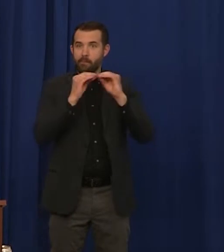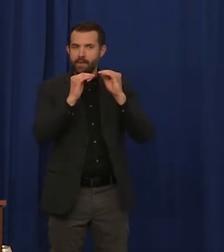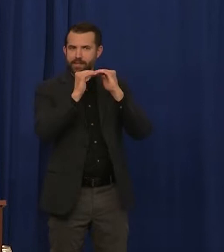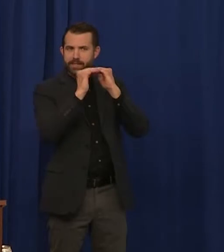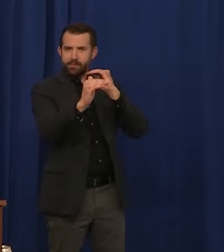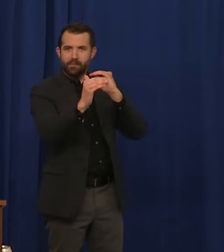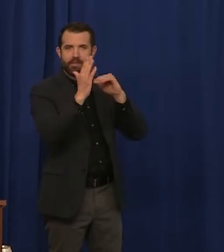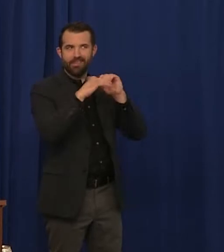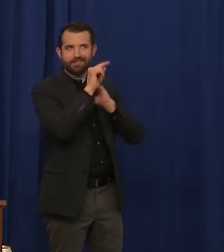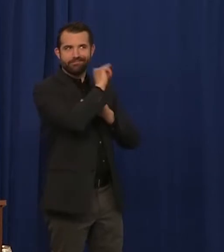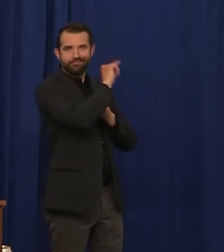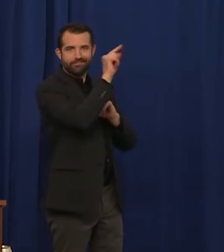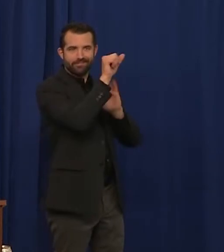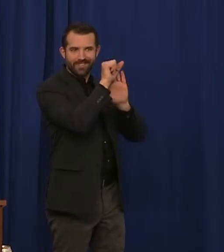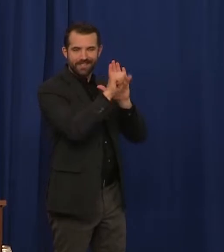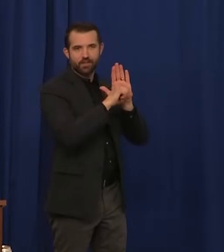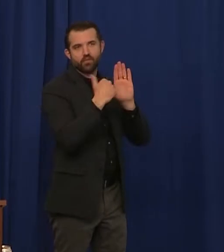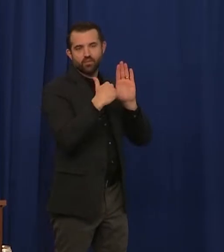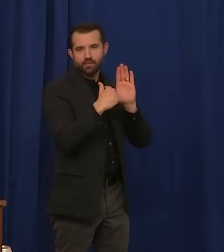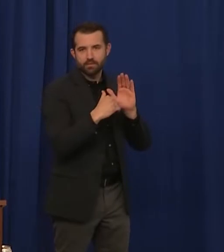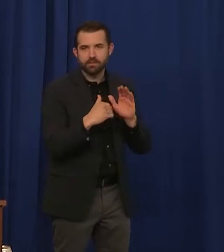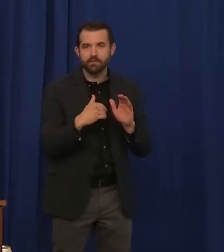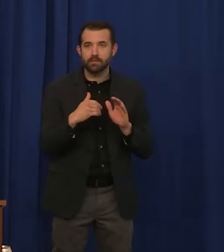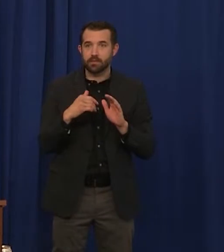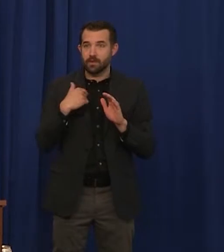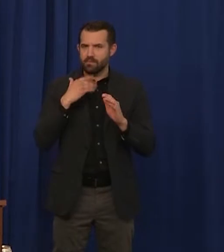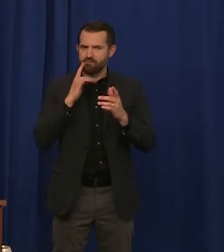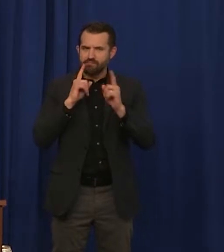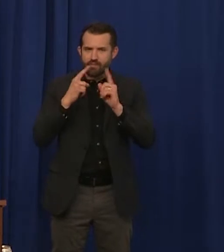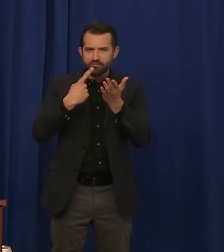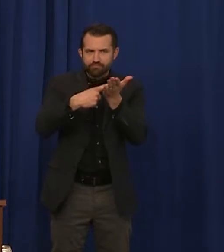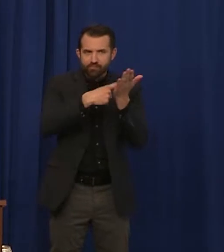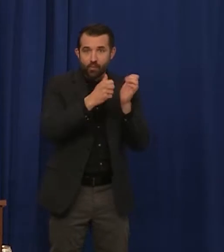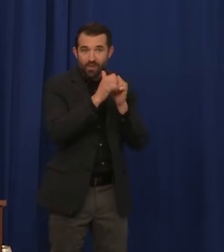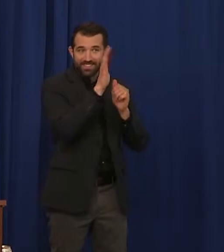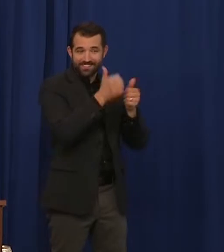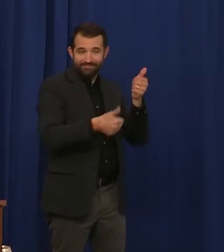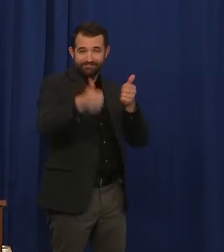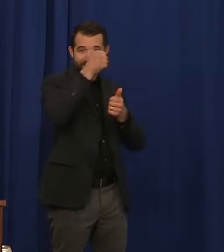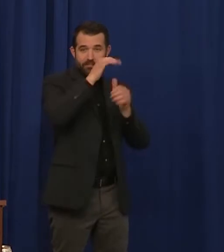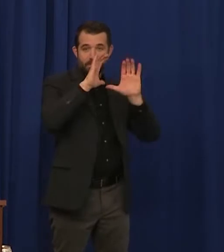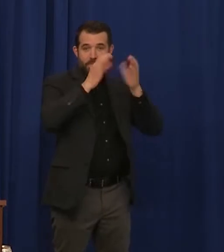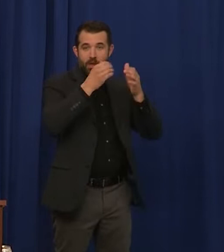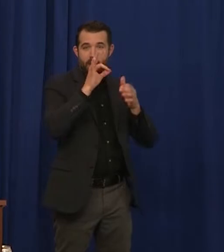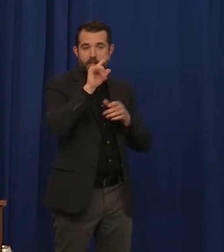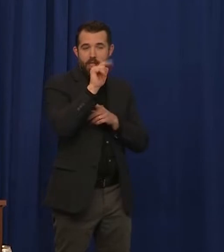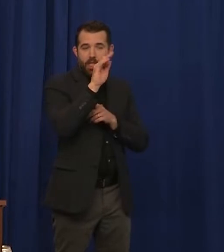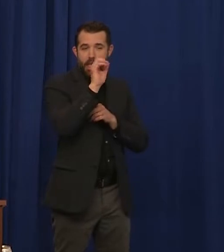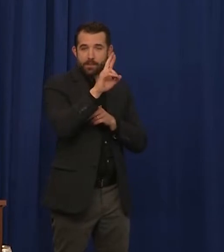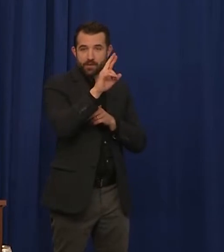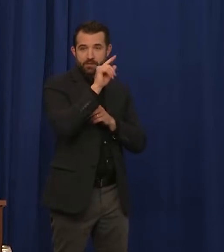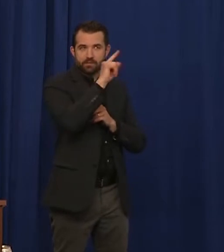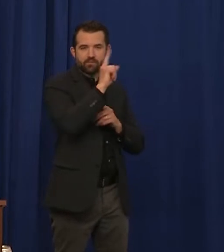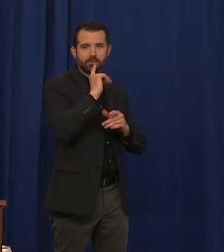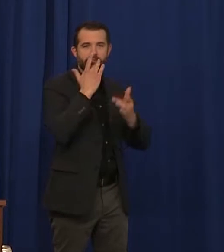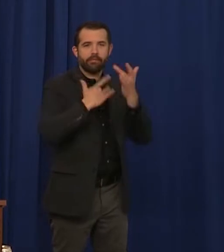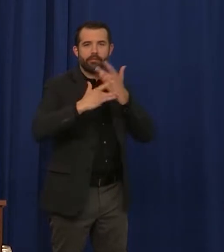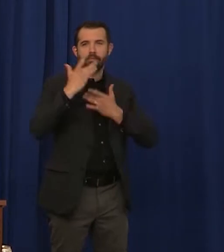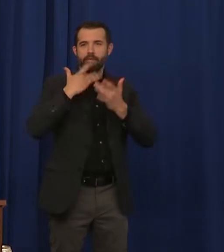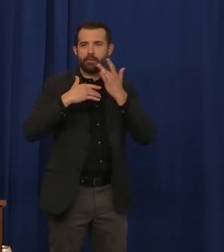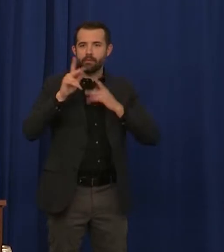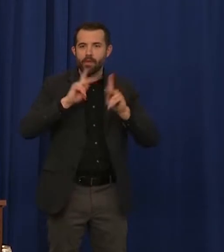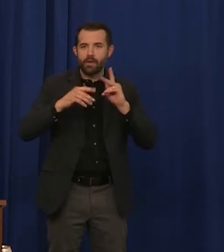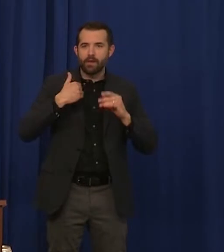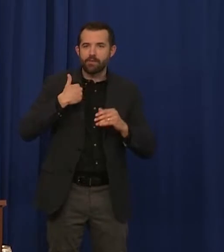states. And some of my colleagues are struggling with finding COBOL programmers and dealing with